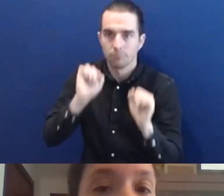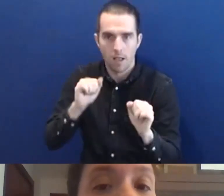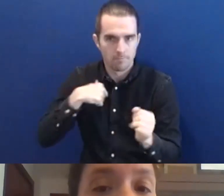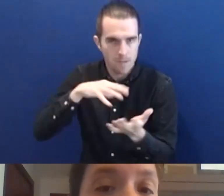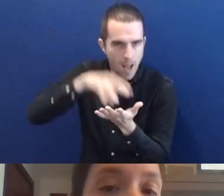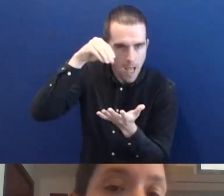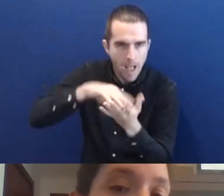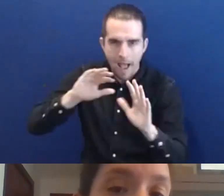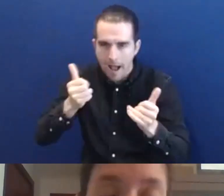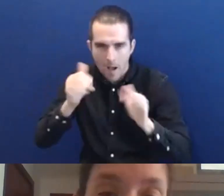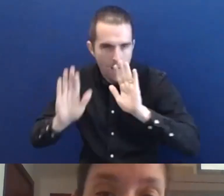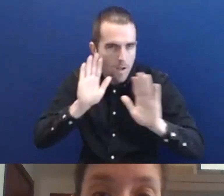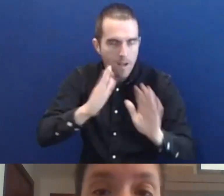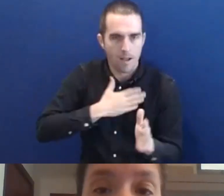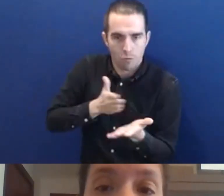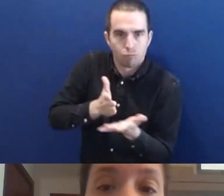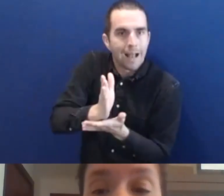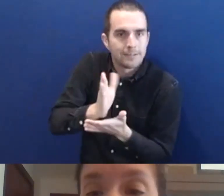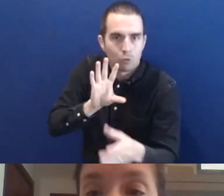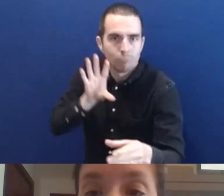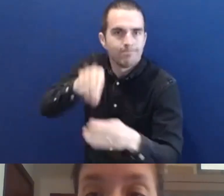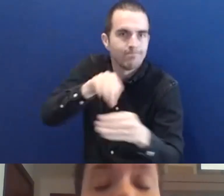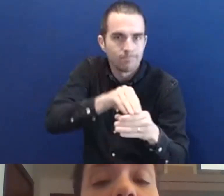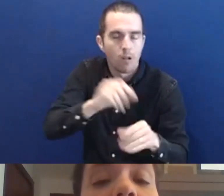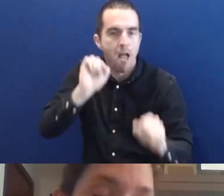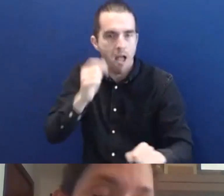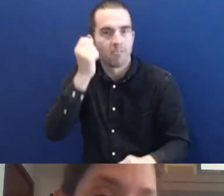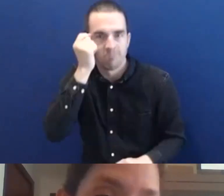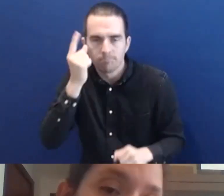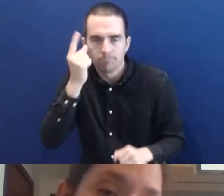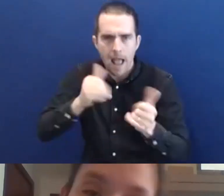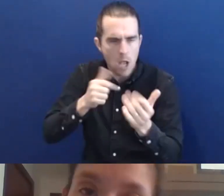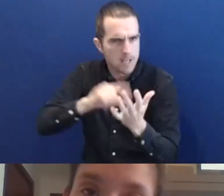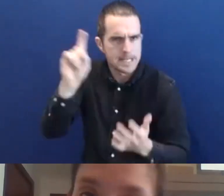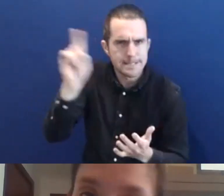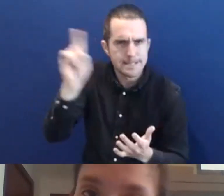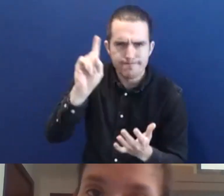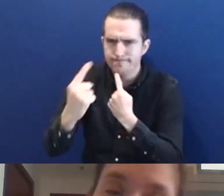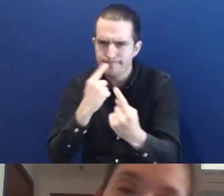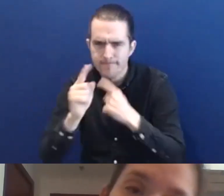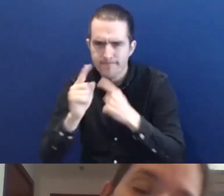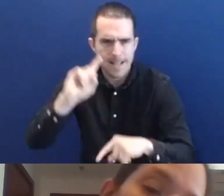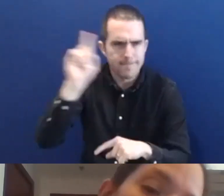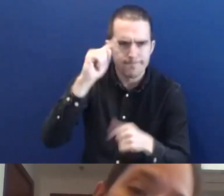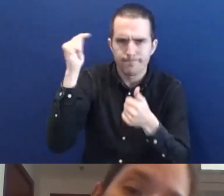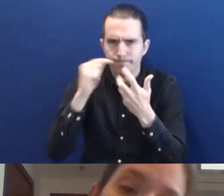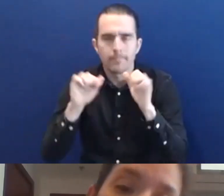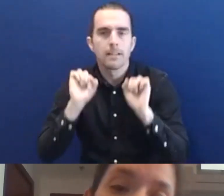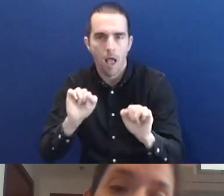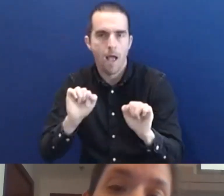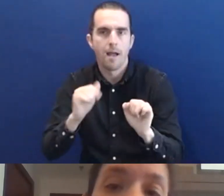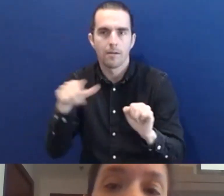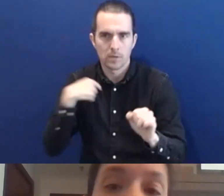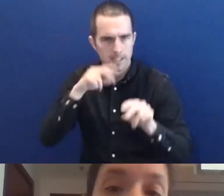there is a serious or rapid decline in respect for civic space and create campaigns and programs to support human rights defenders in